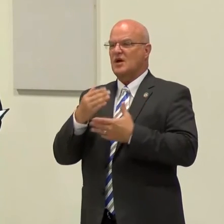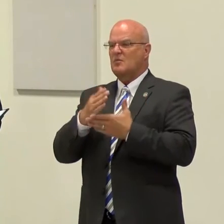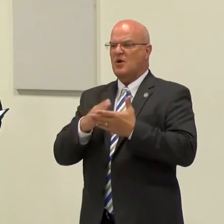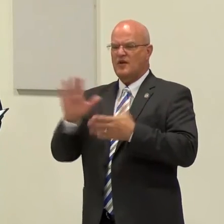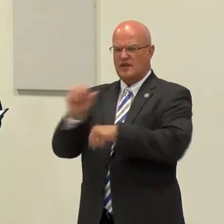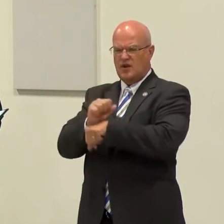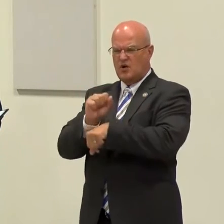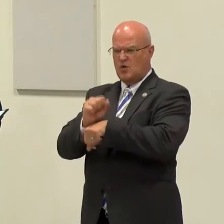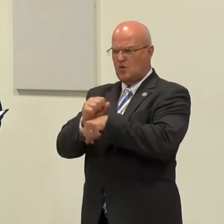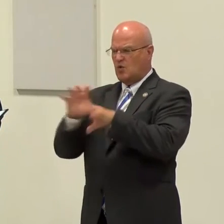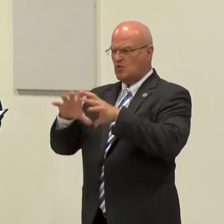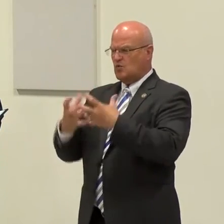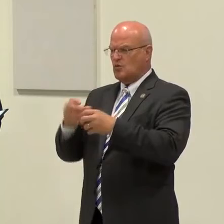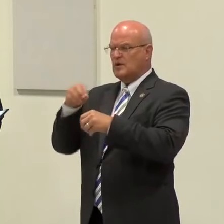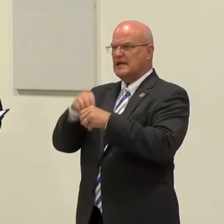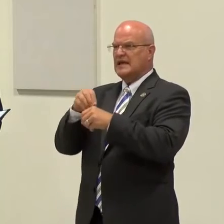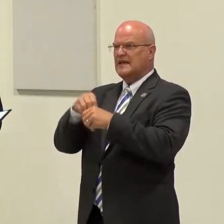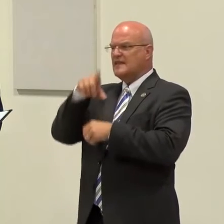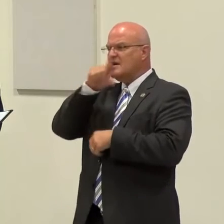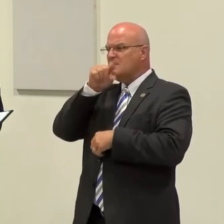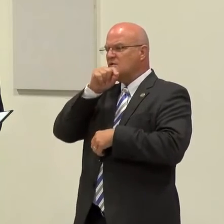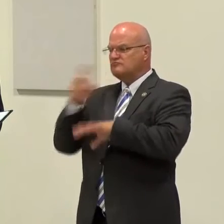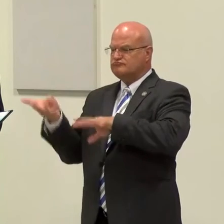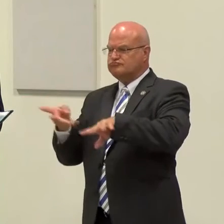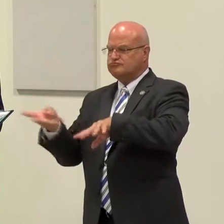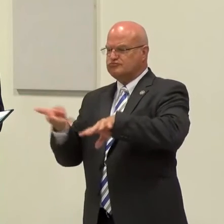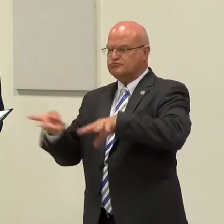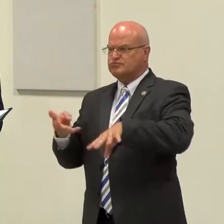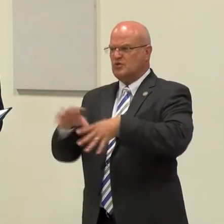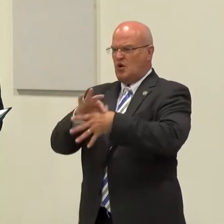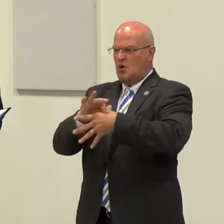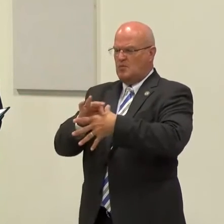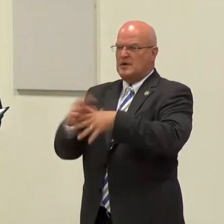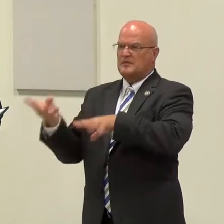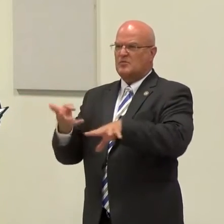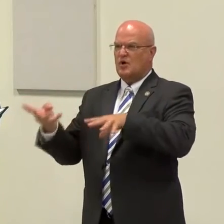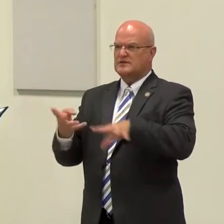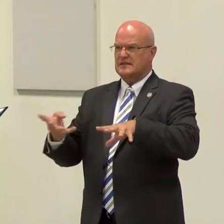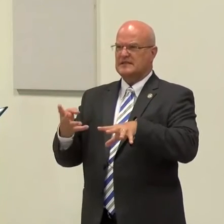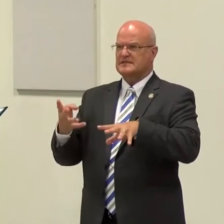of their workforce that's in the poultry processing or meat processing